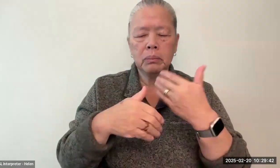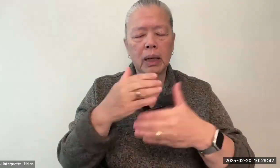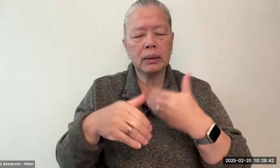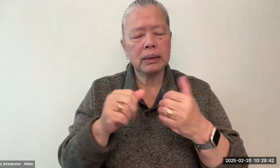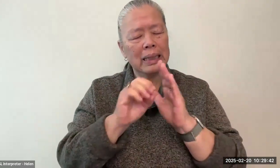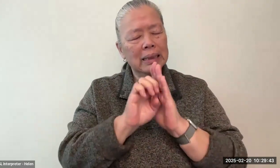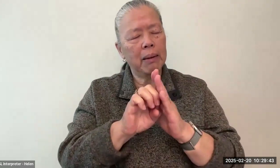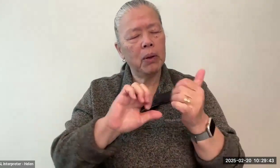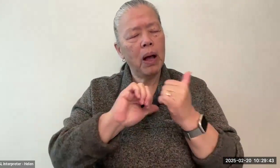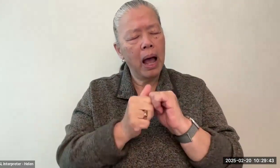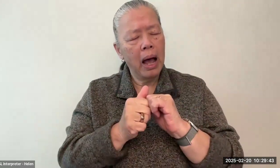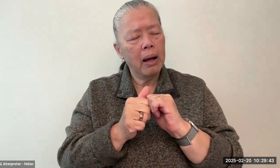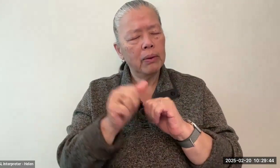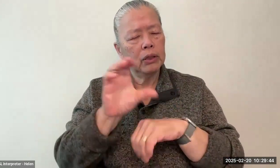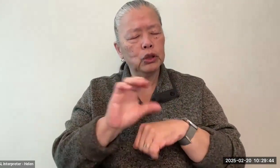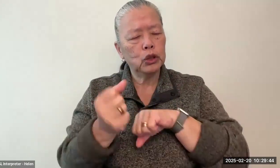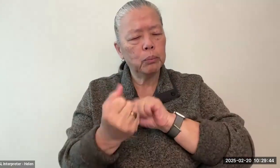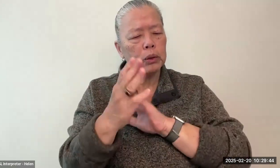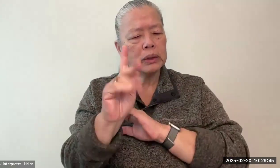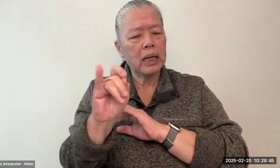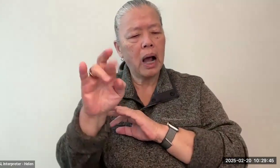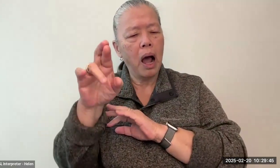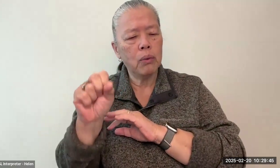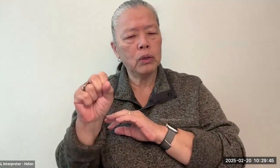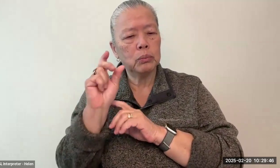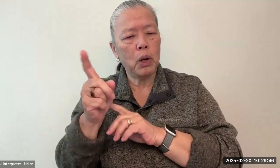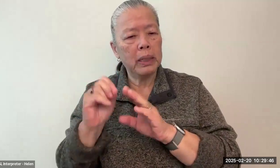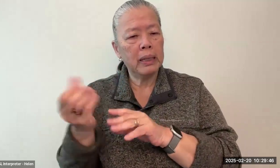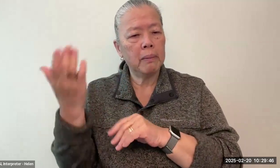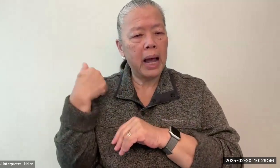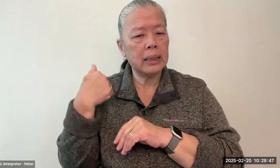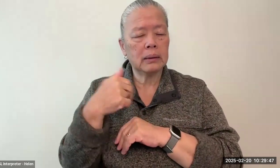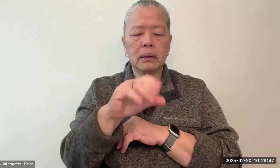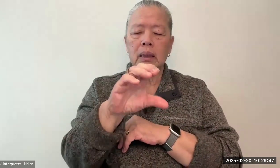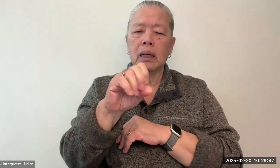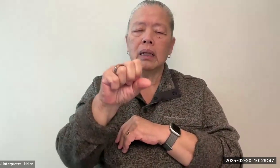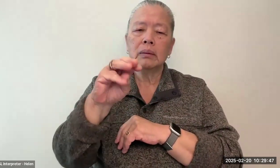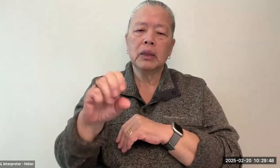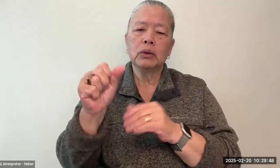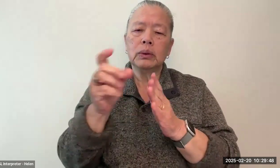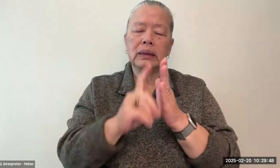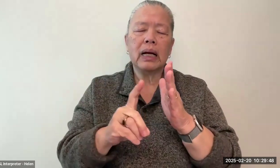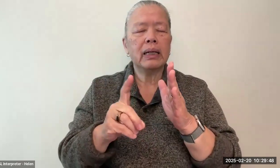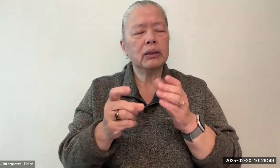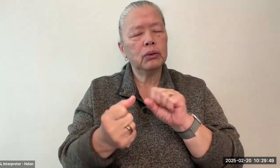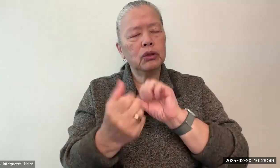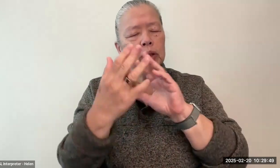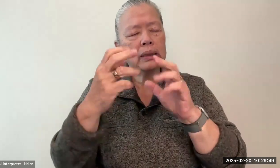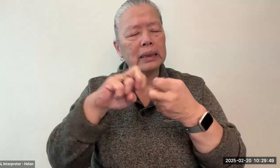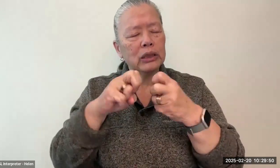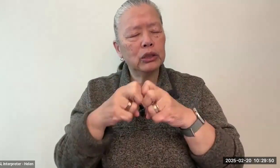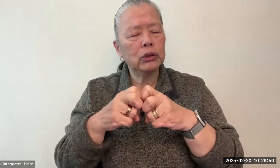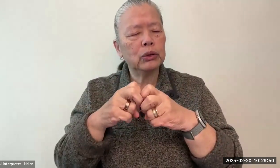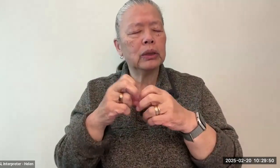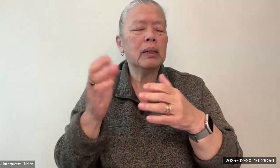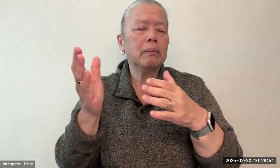a Kairos moment in the past. Cosmos was designed to address issues of the relationship between the Methodist Church